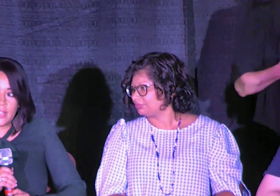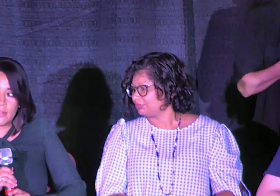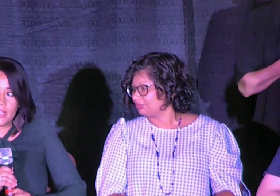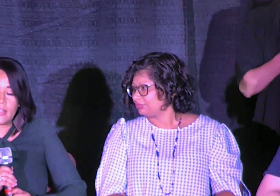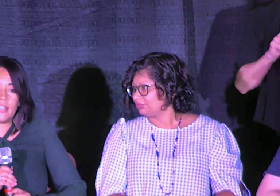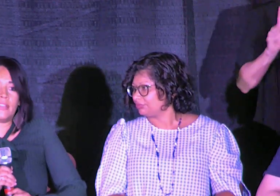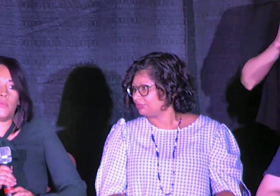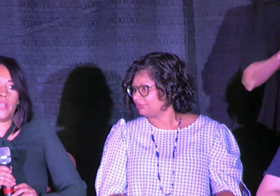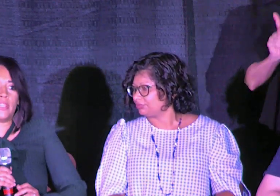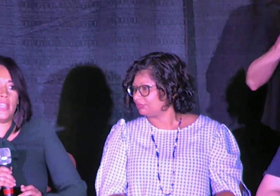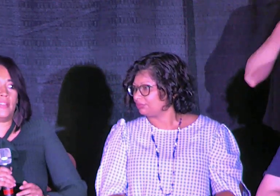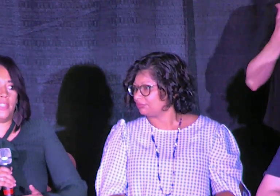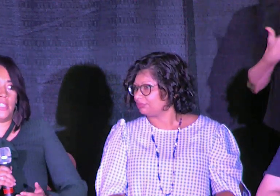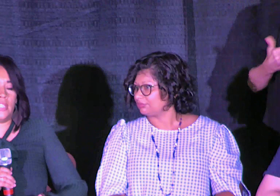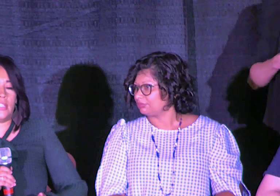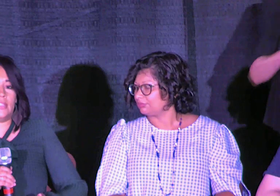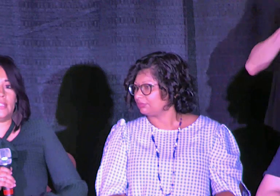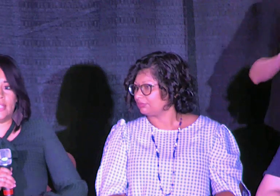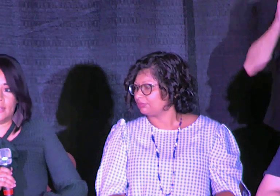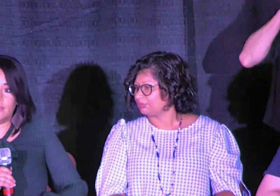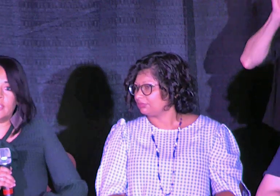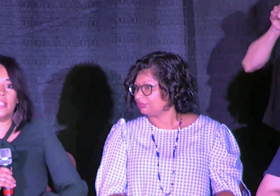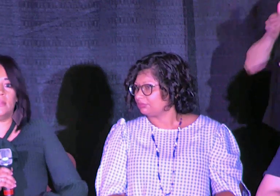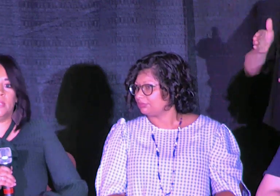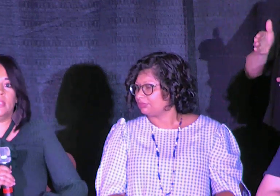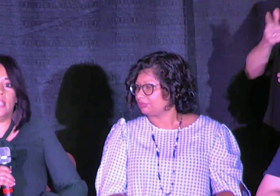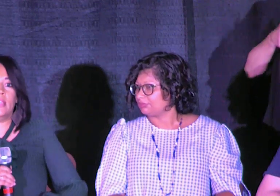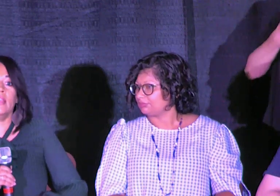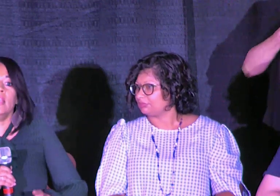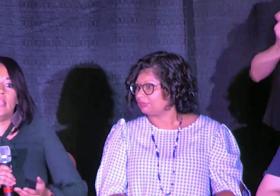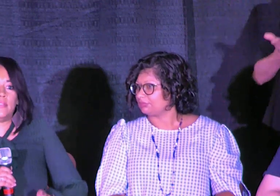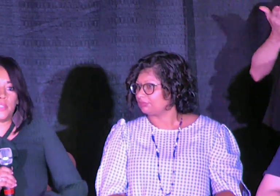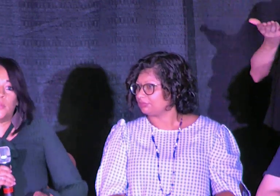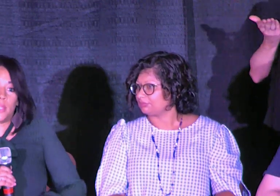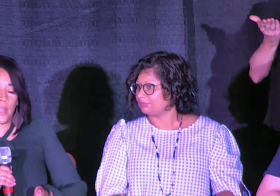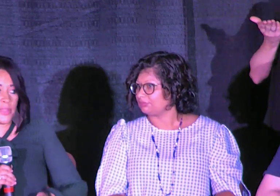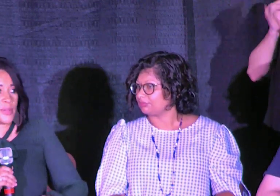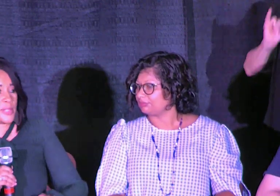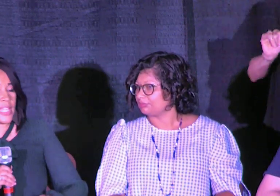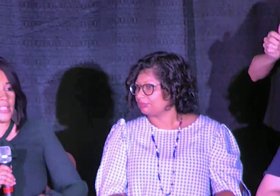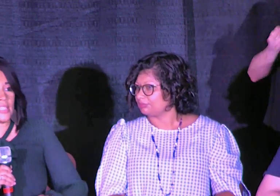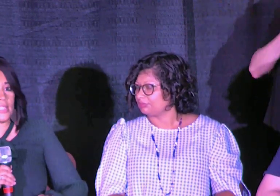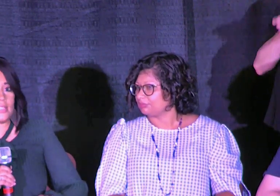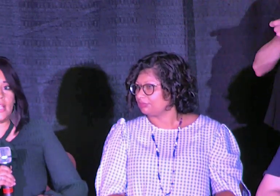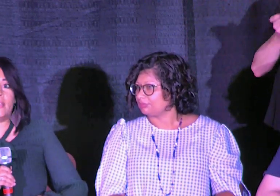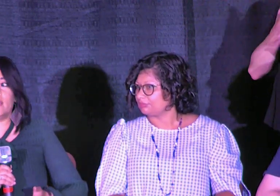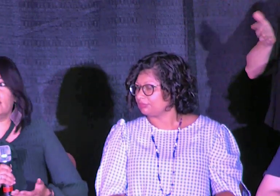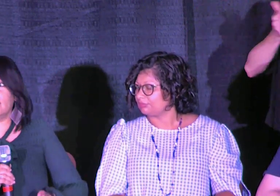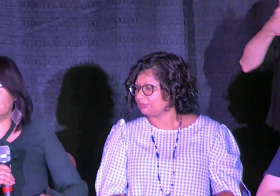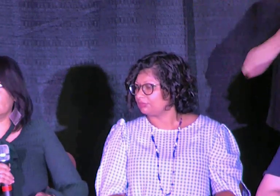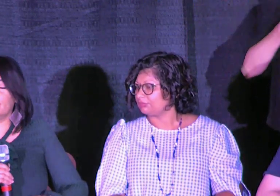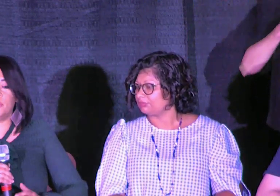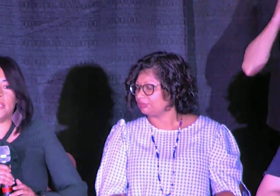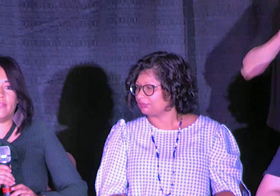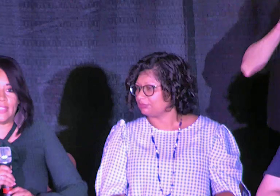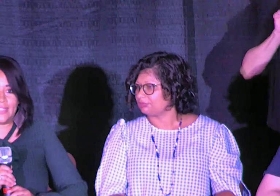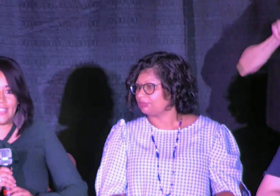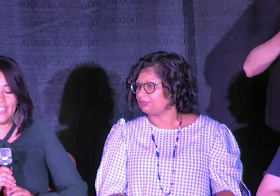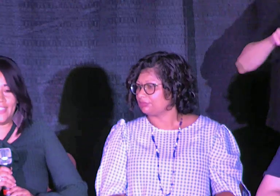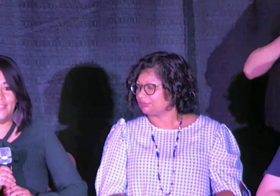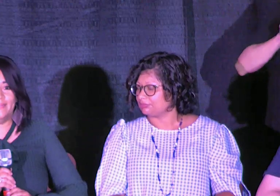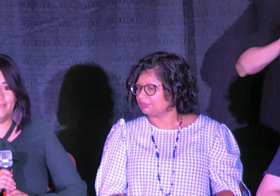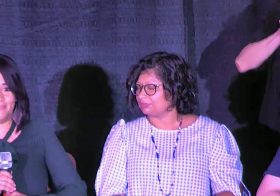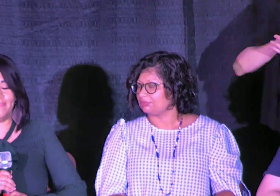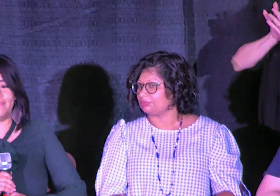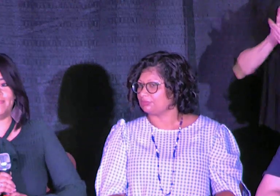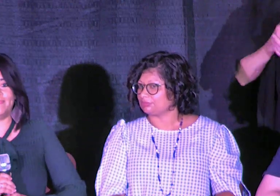thought of it that way, that what they have to share is a gift to the community, even though they went through challenges, and that they deserve to be invested